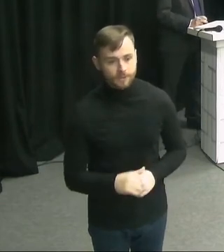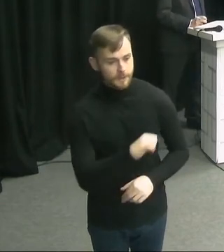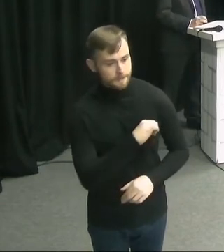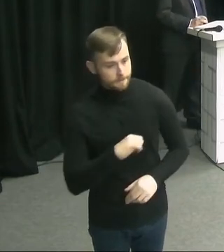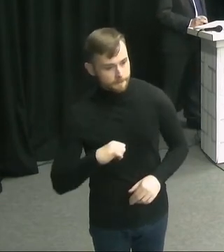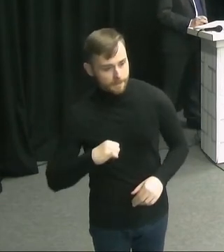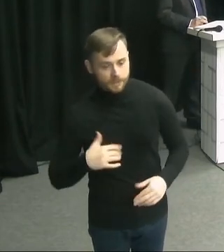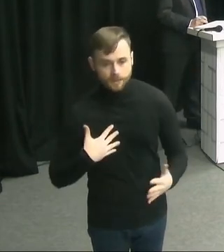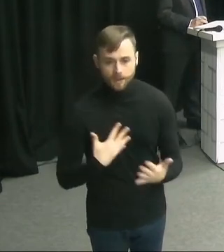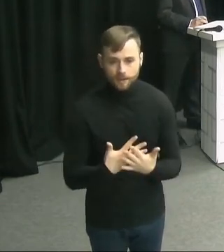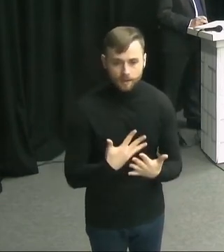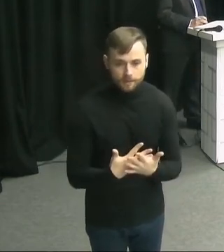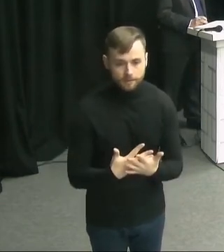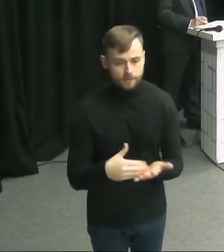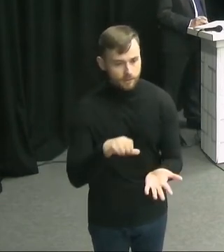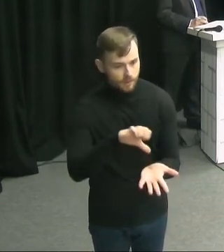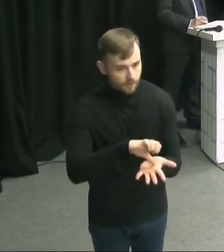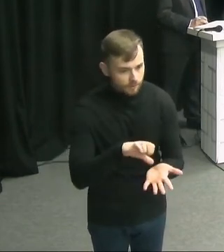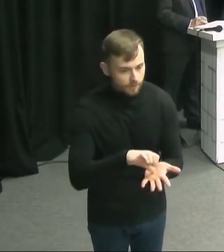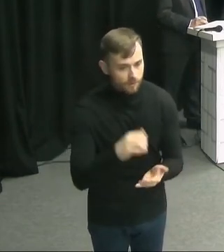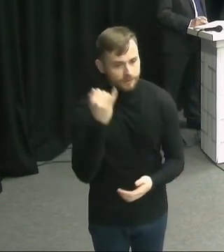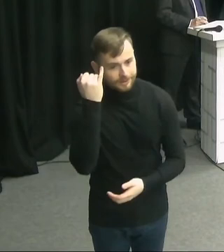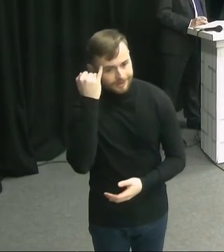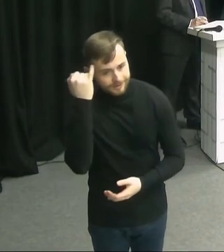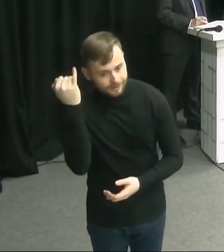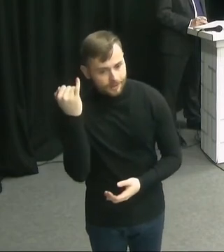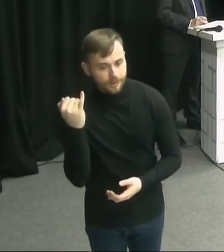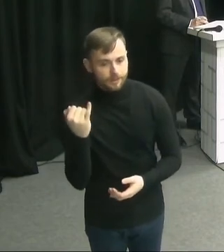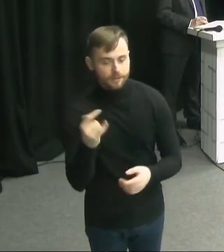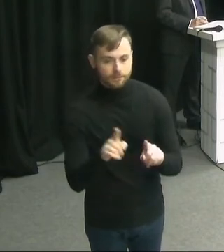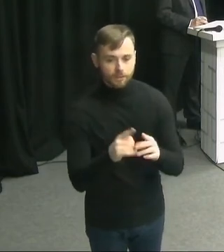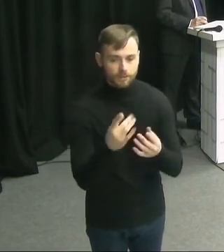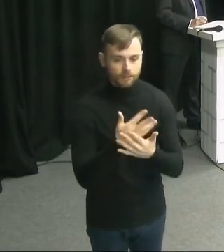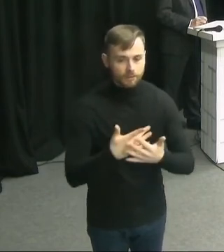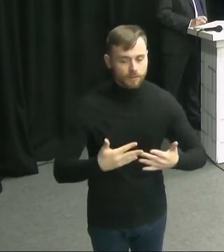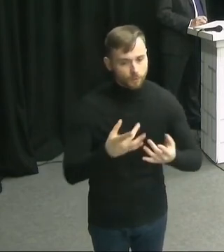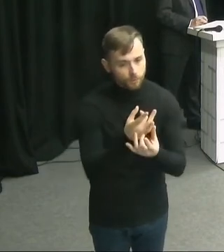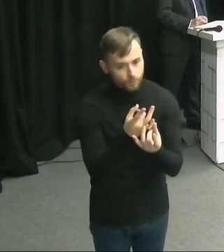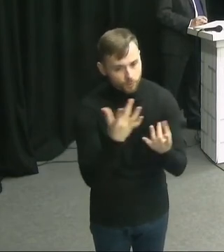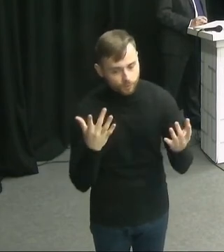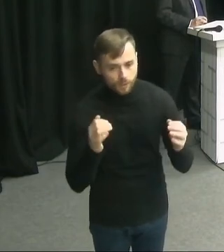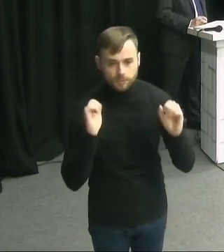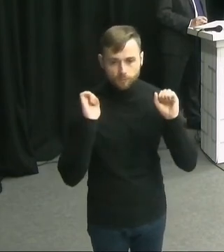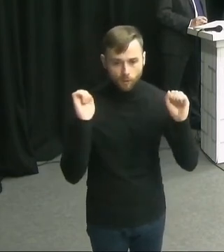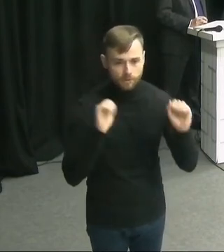to see university as your second home, that you would commit to be very active